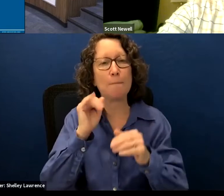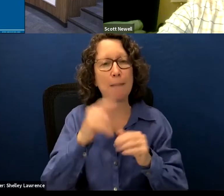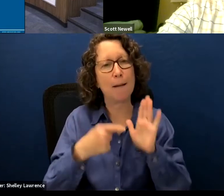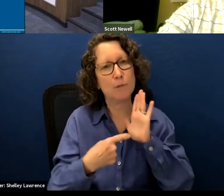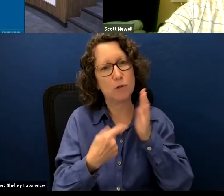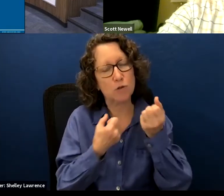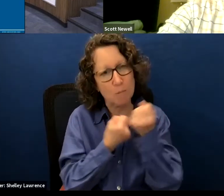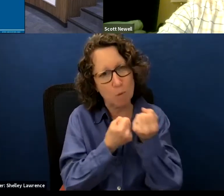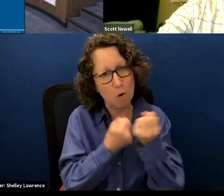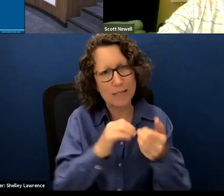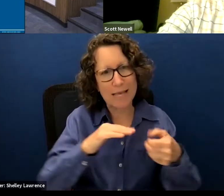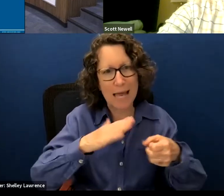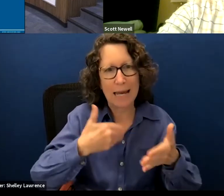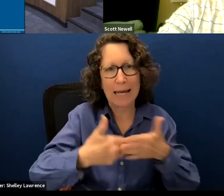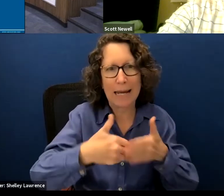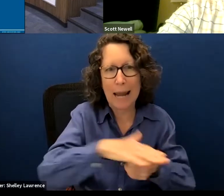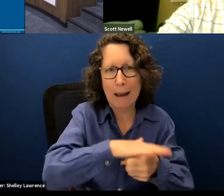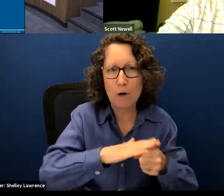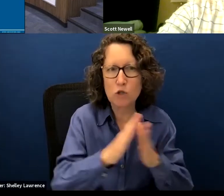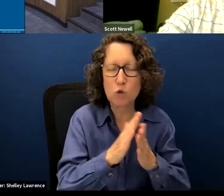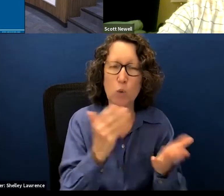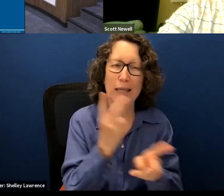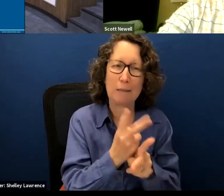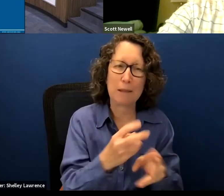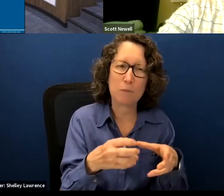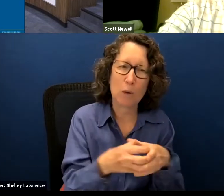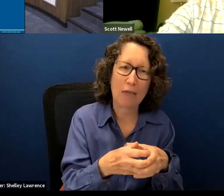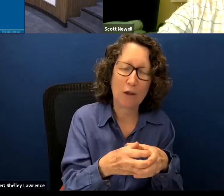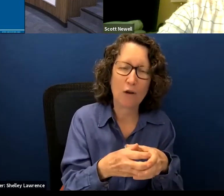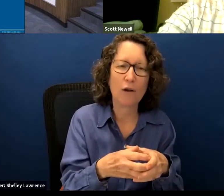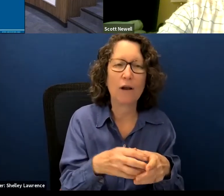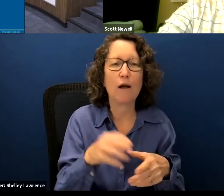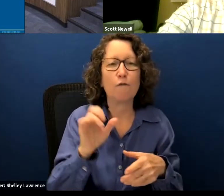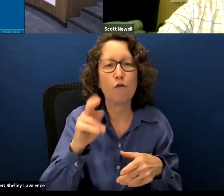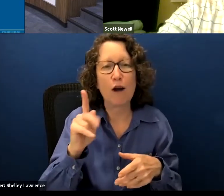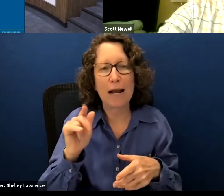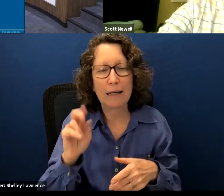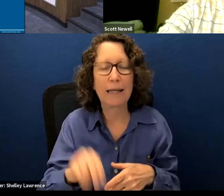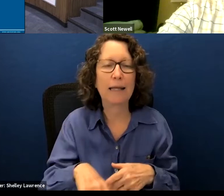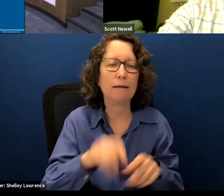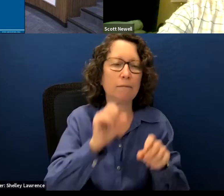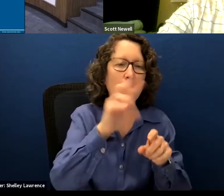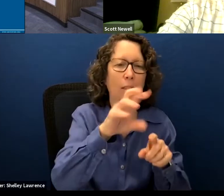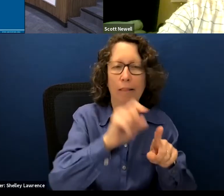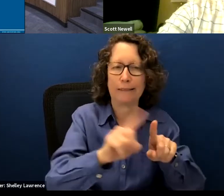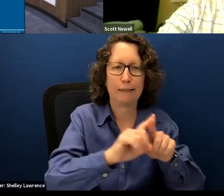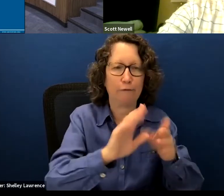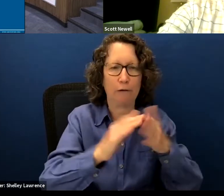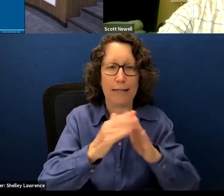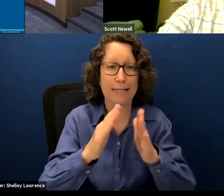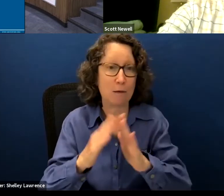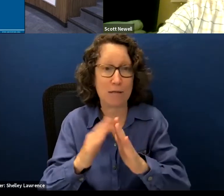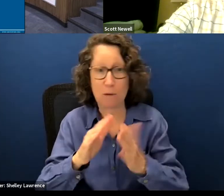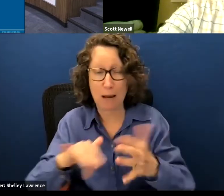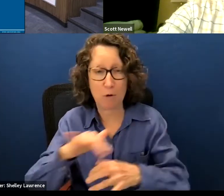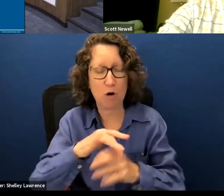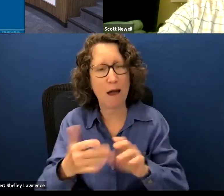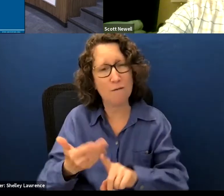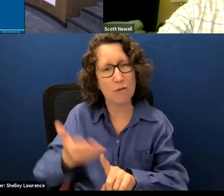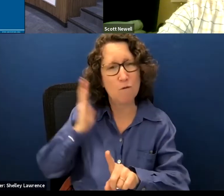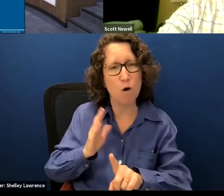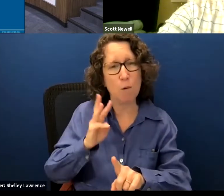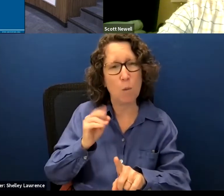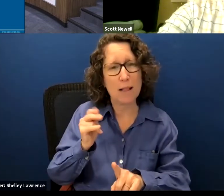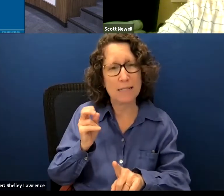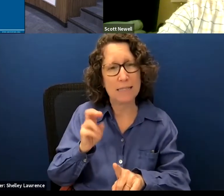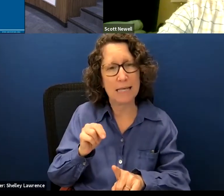neighborhood schools, keeping them together. The neighborhoods of Franklin, Cleveland, McKinley, Harding, and the downtown neighborhoods of the former Wilson